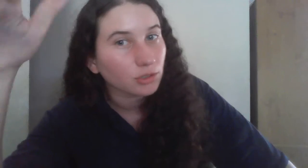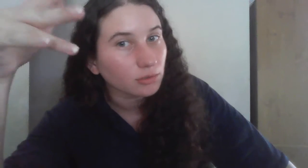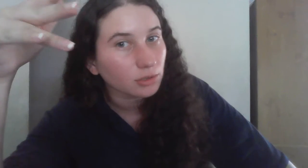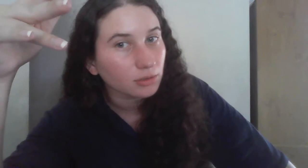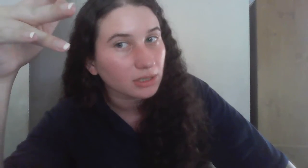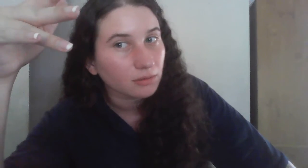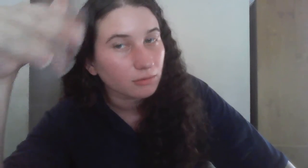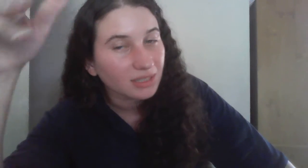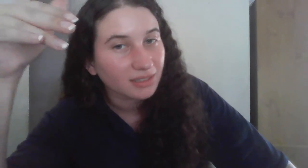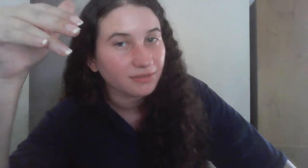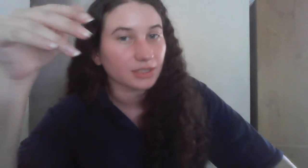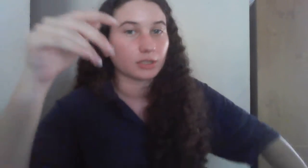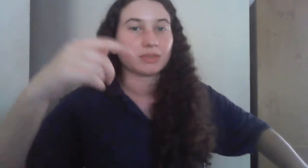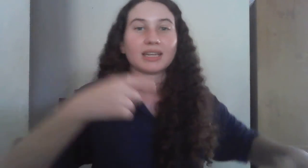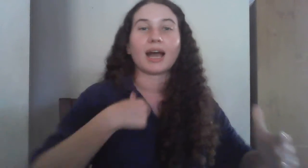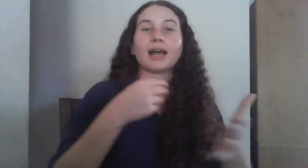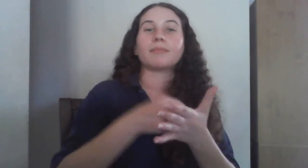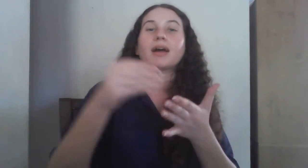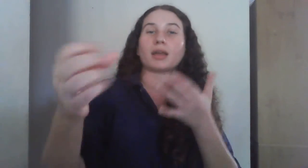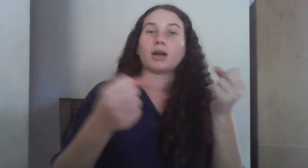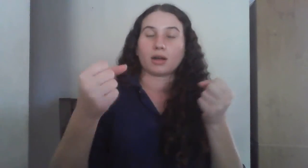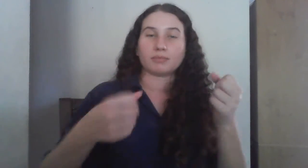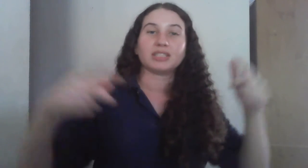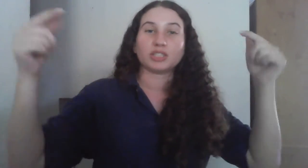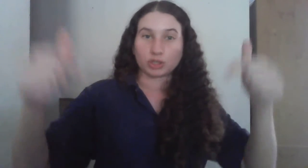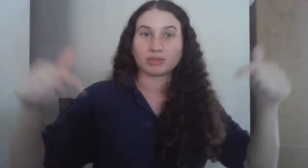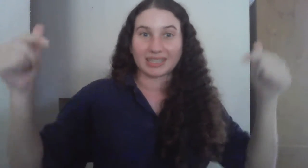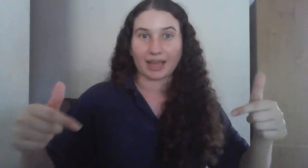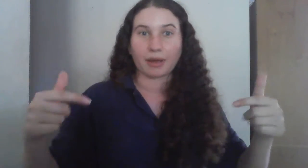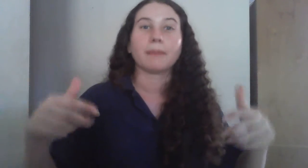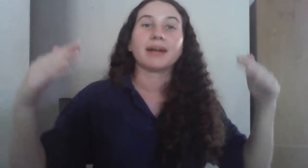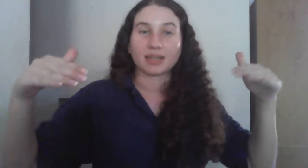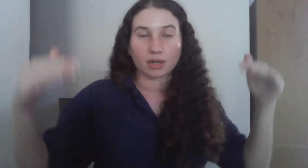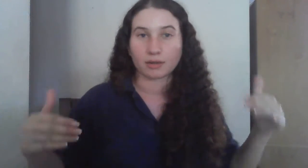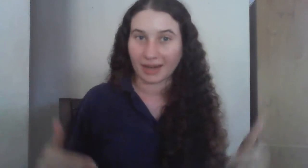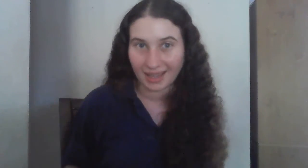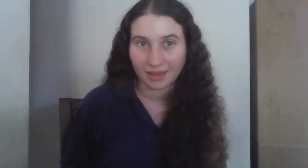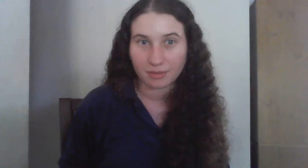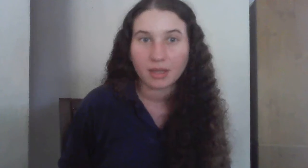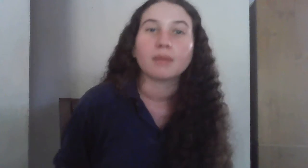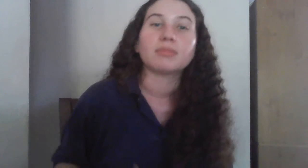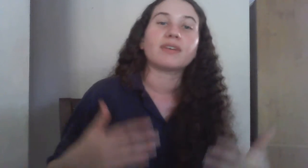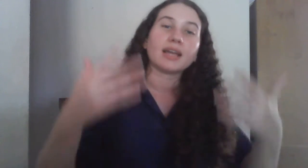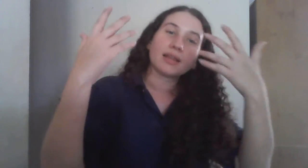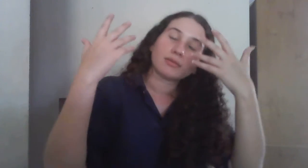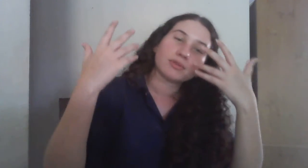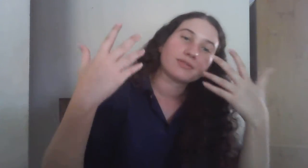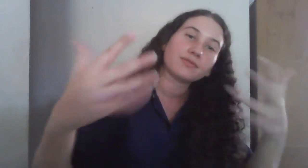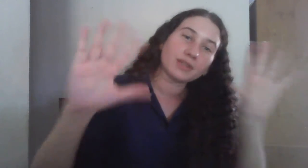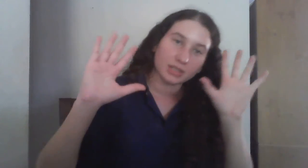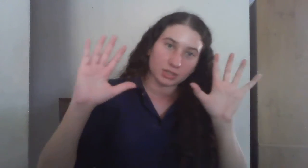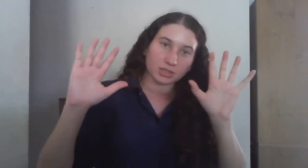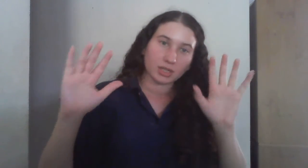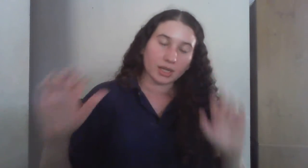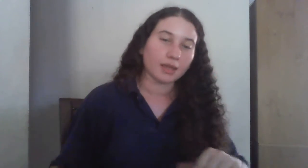don't do it with the finish, meaning I buy car, meaning you're doing it now. I'm buying a car right now. But if I add the word finish, that